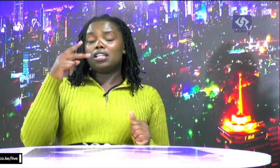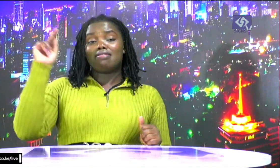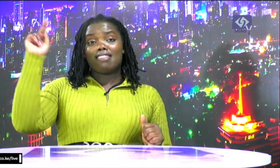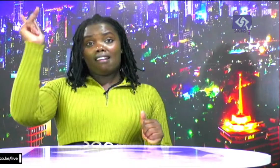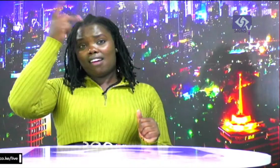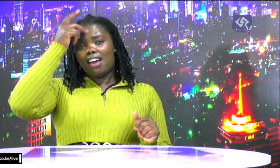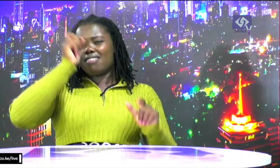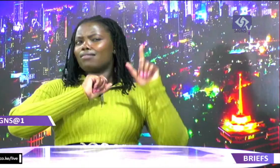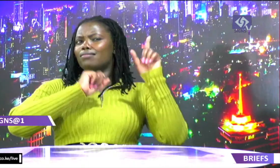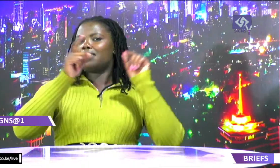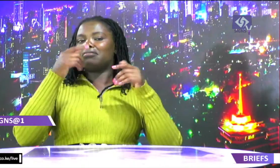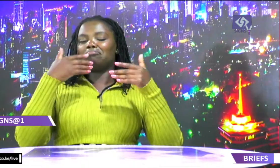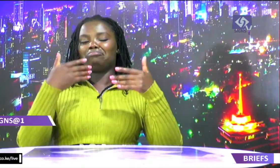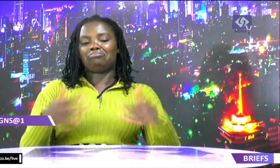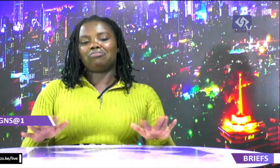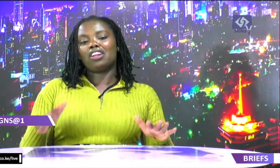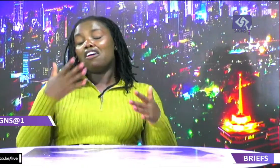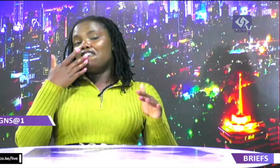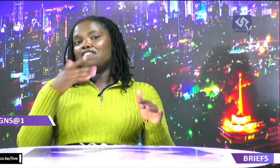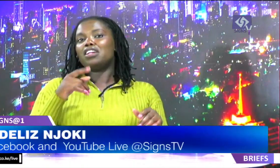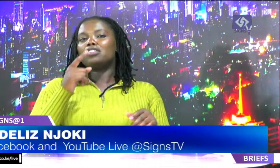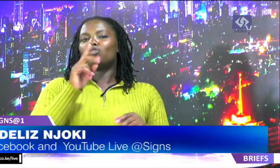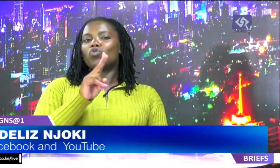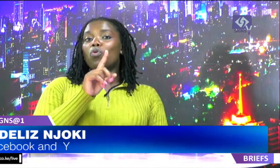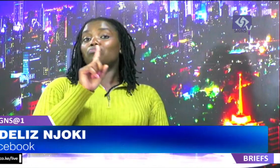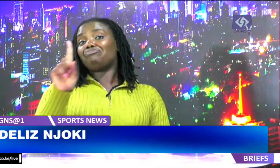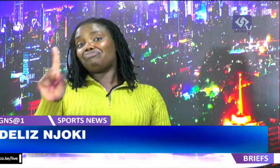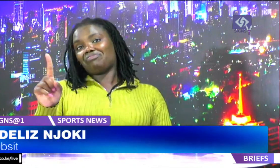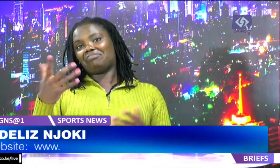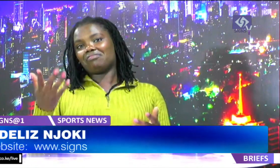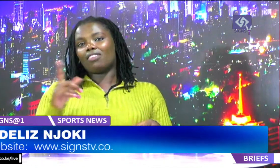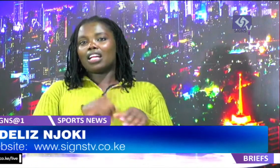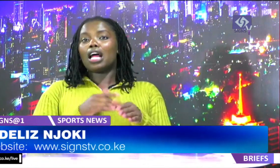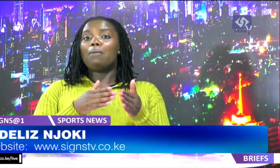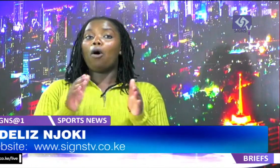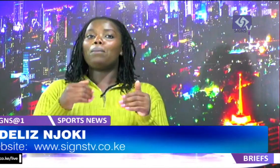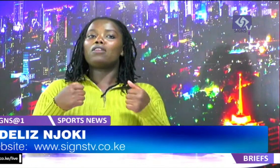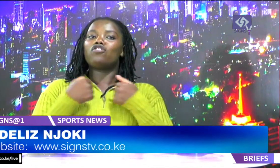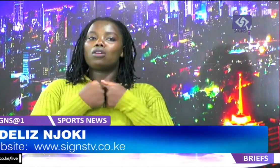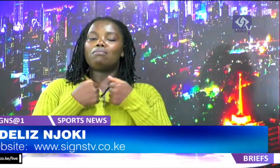first sports update, we have Harambee Stars lost to Gabon